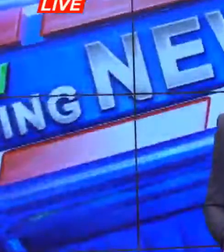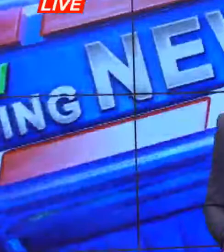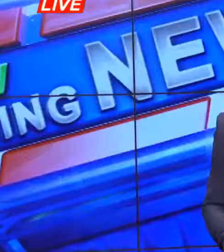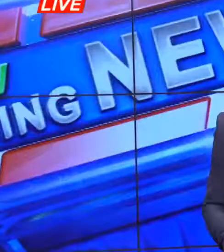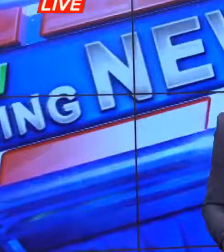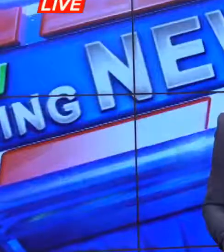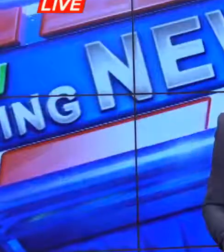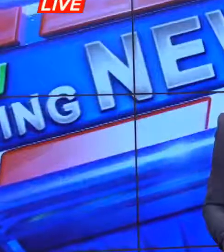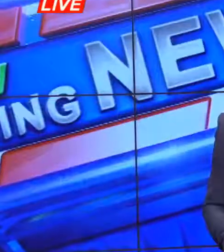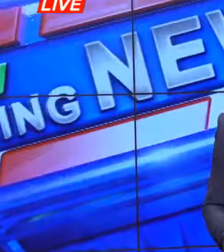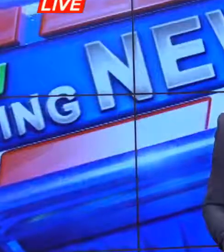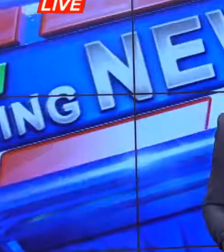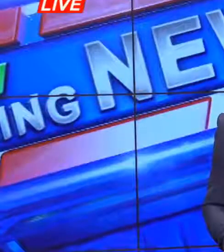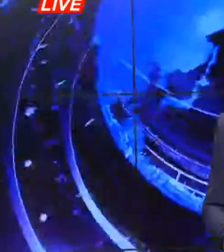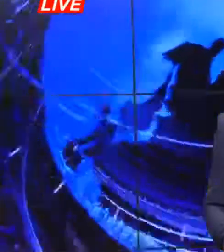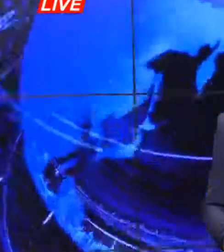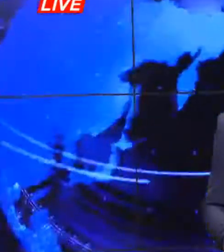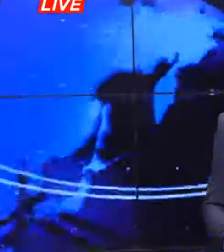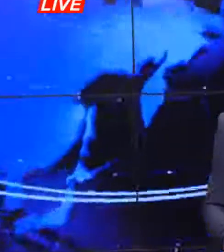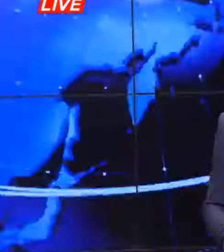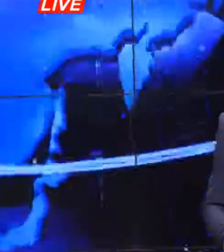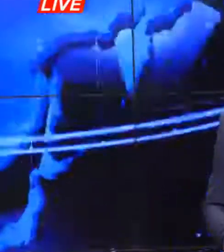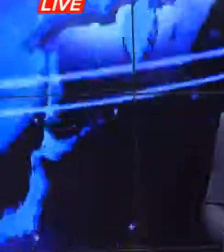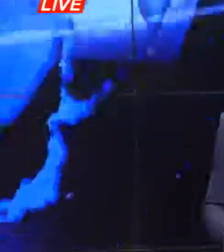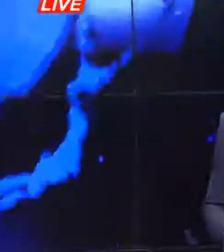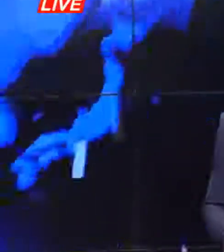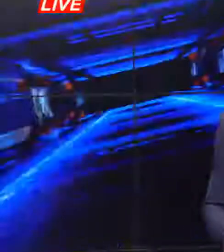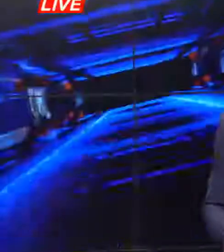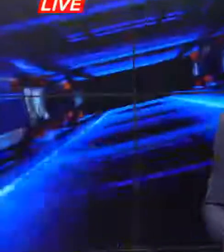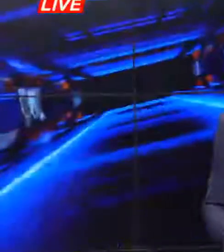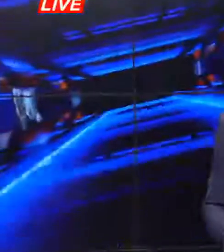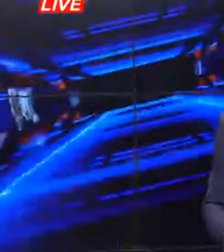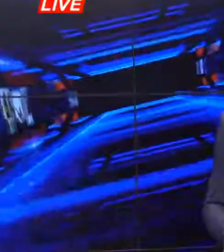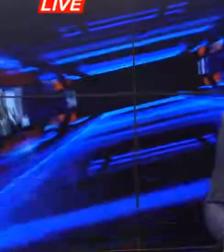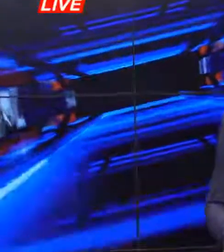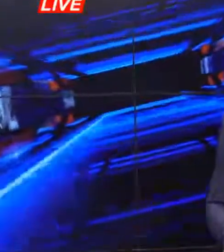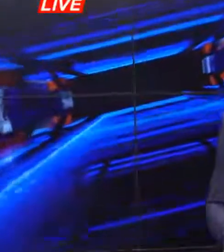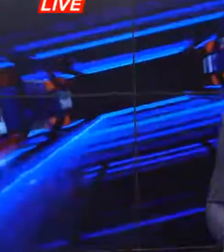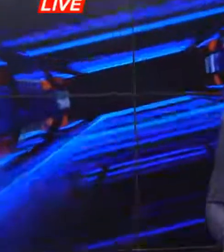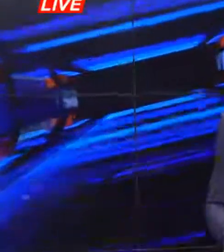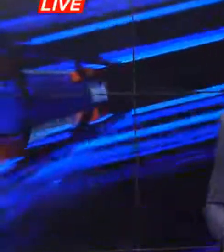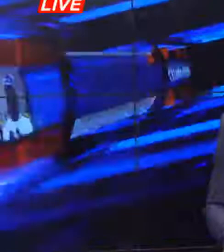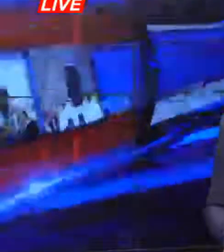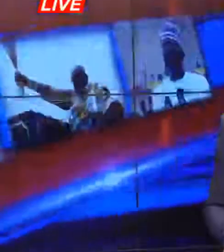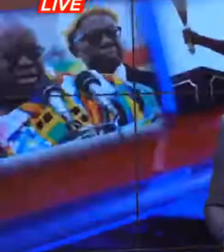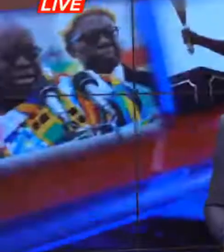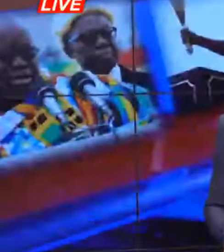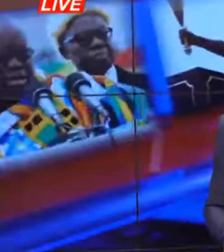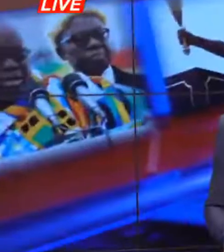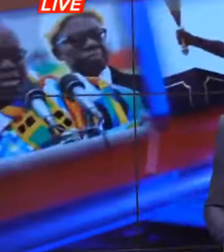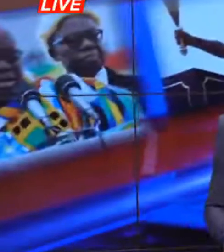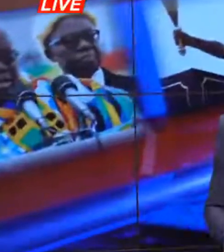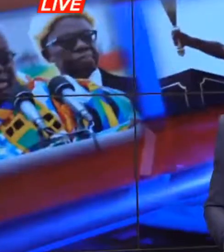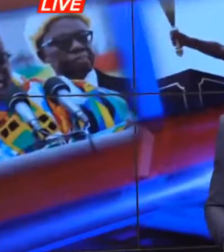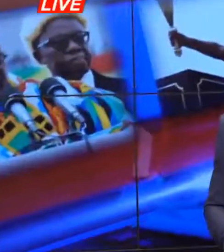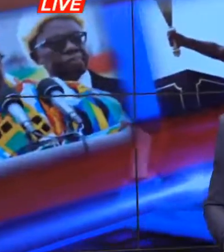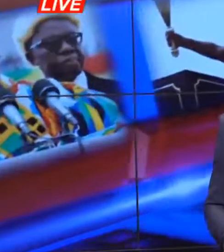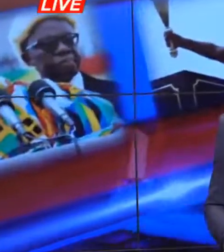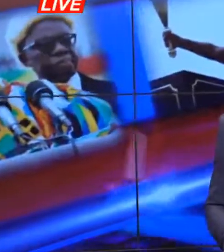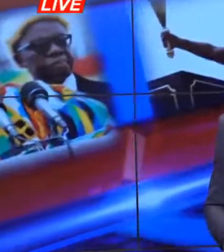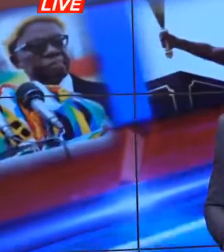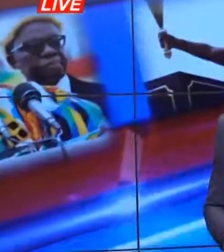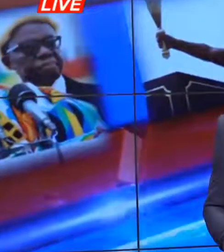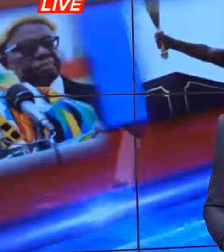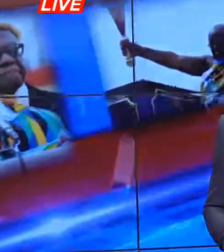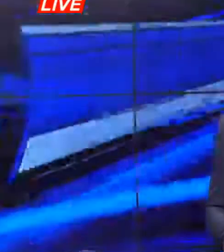nuguchia. Achuchia manfo enu munte suoni ni ya mahudu ya deshweshe se coronavirus umu ubia na nadudro nwadie ema bonti. Ose nyanu kre.